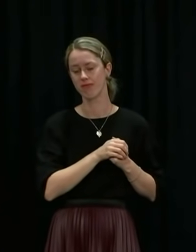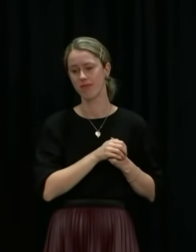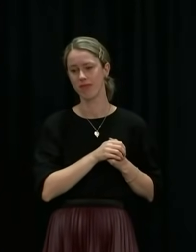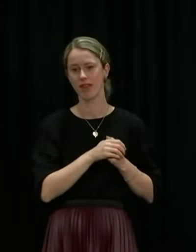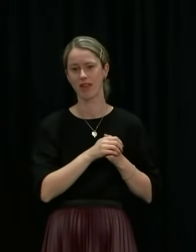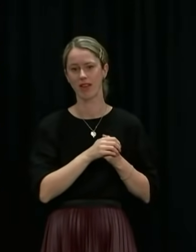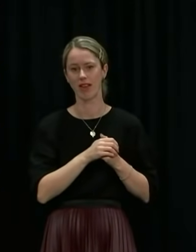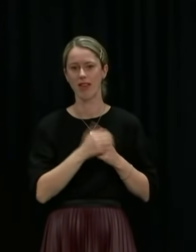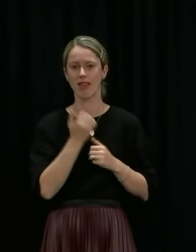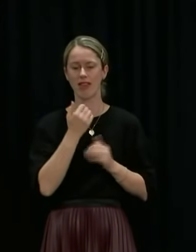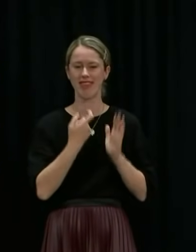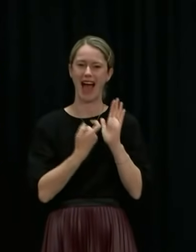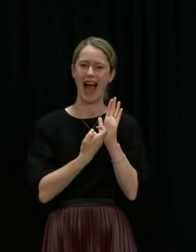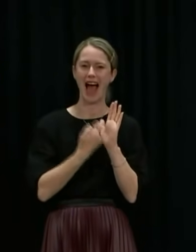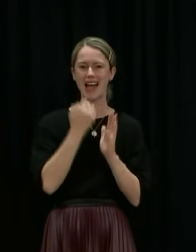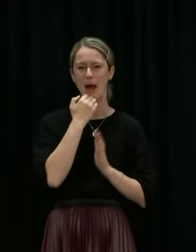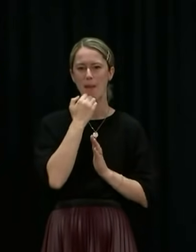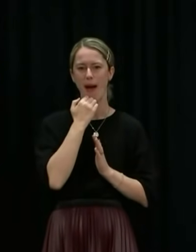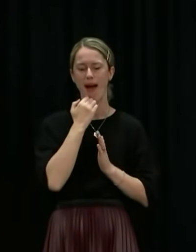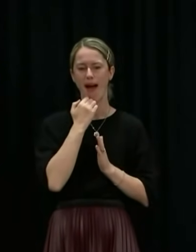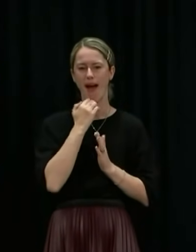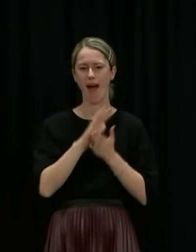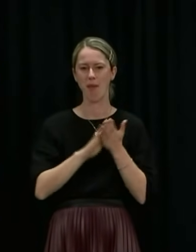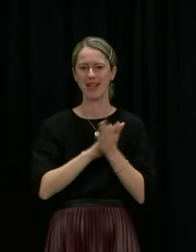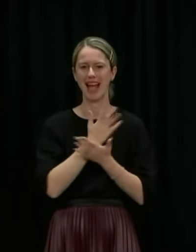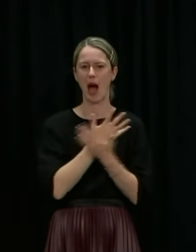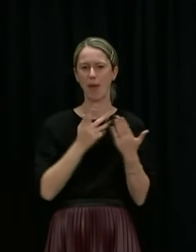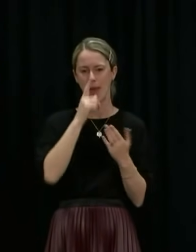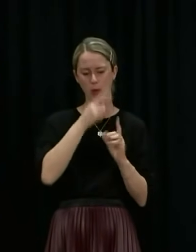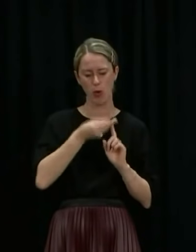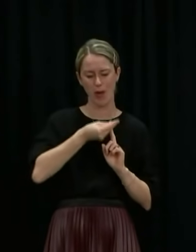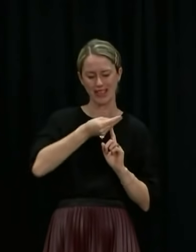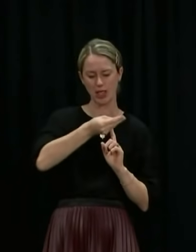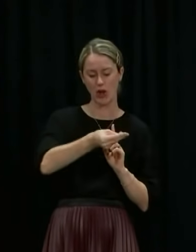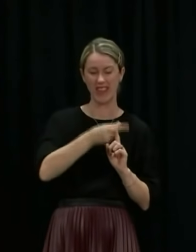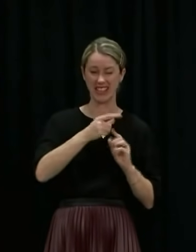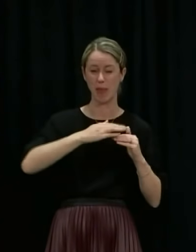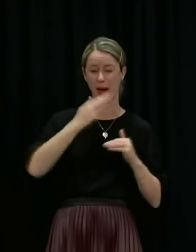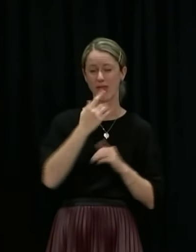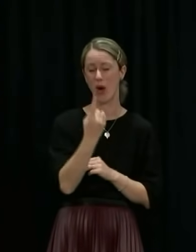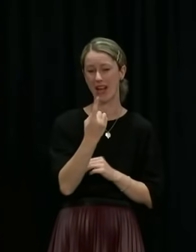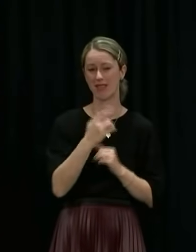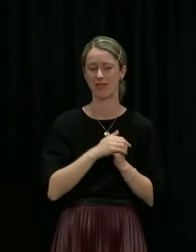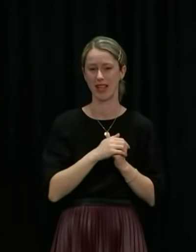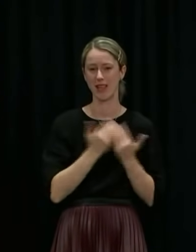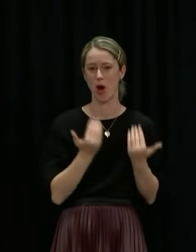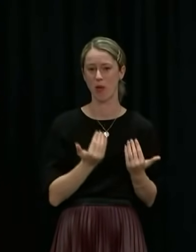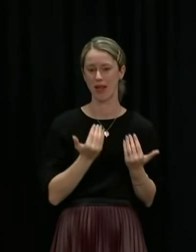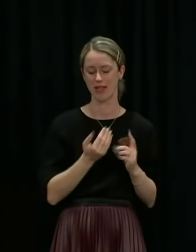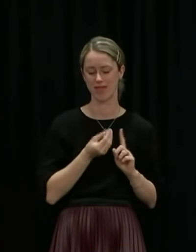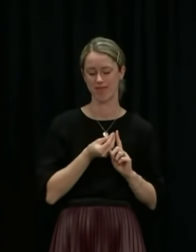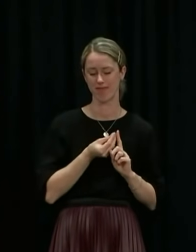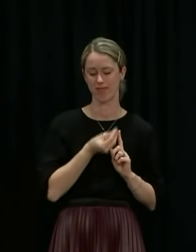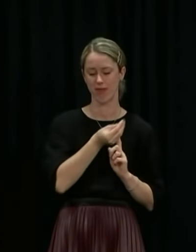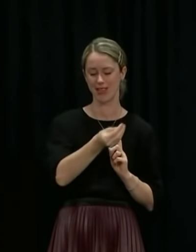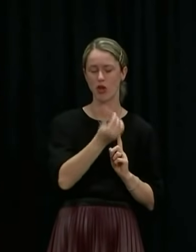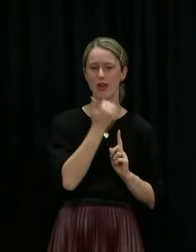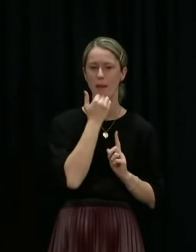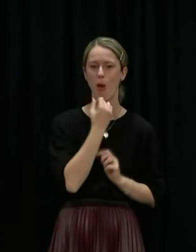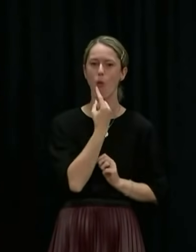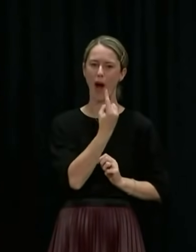R value remains above 1, and if it's above 1, they will continue to grow. At the moment, it's sitting about 1.2,